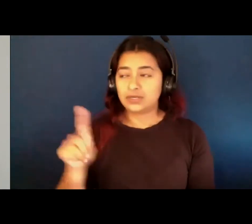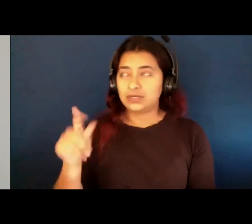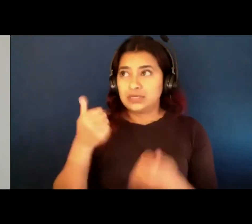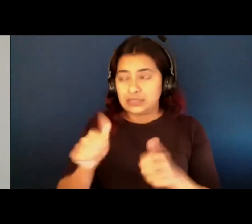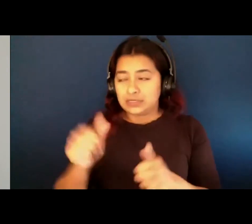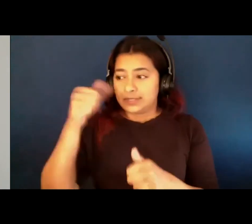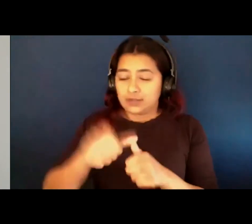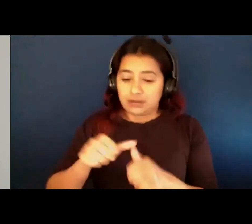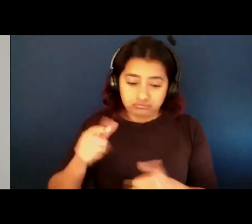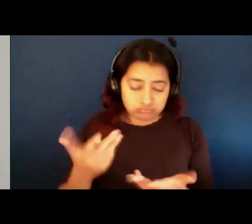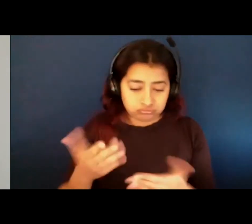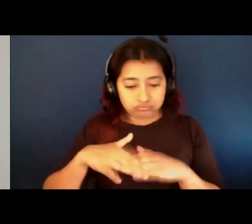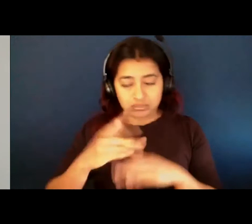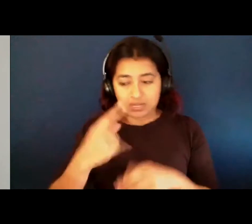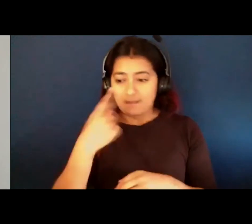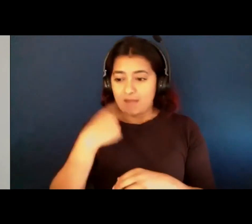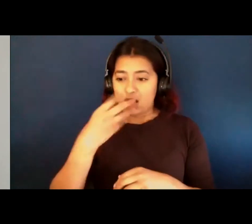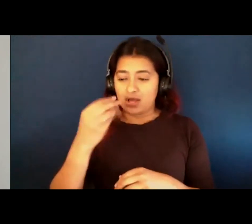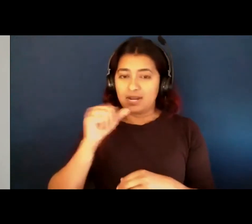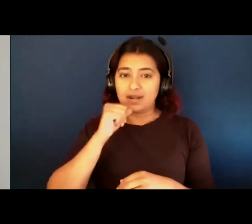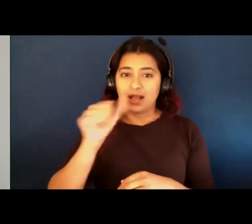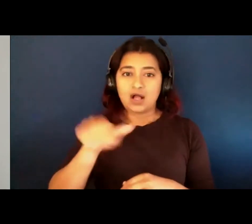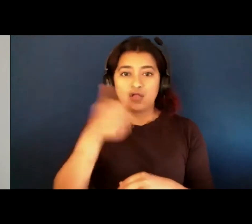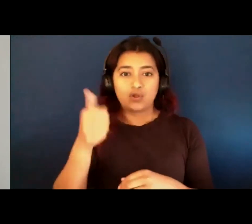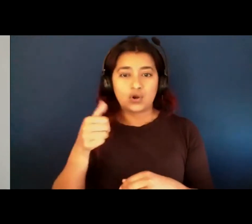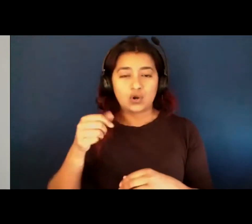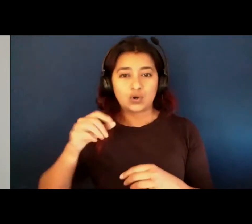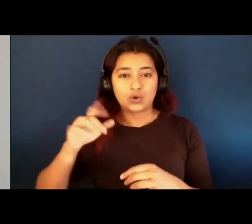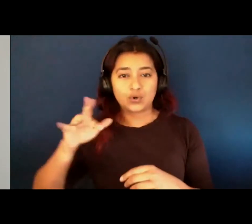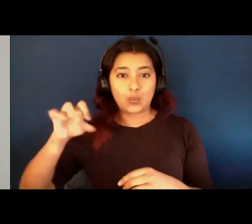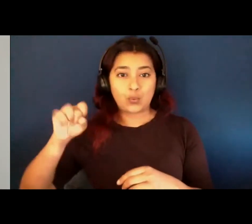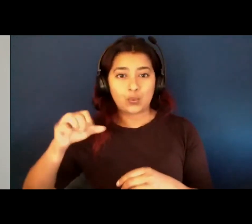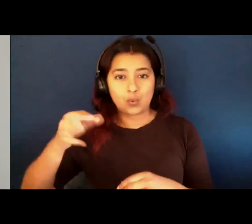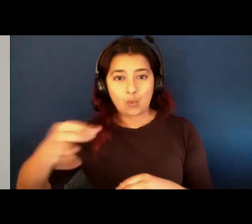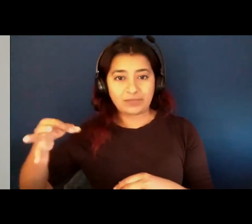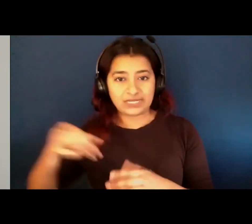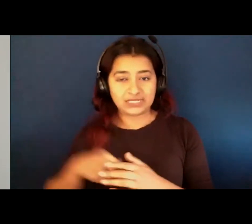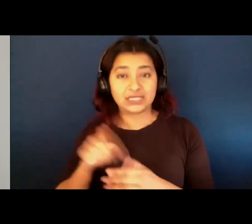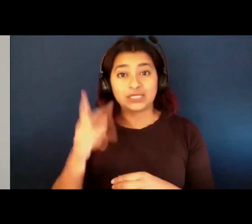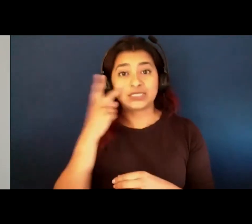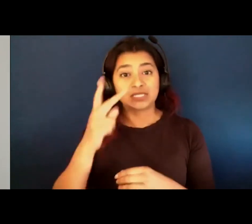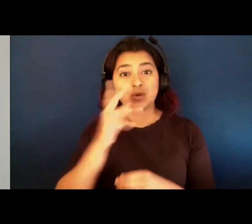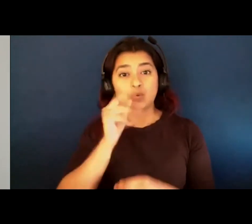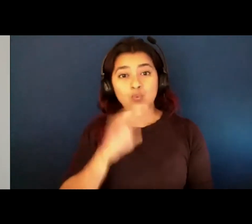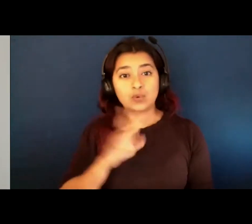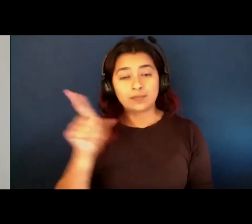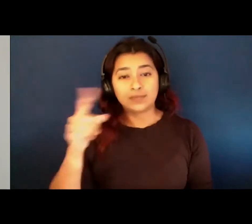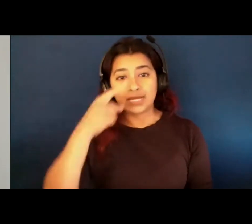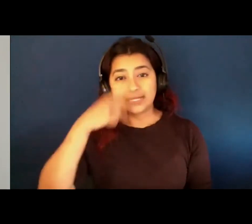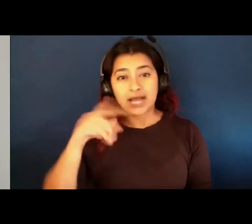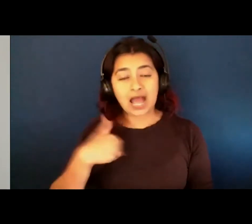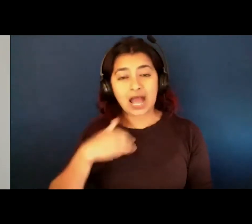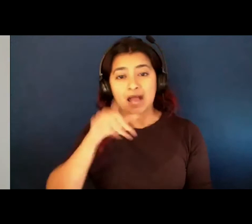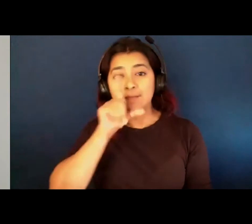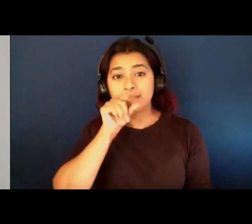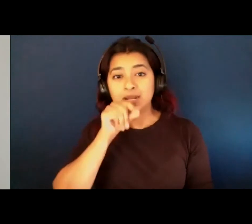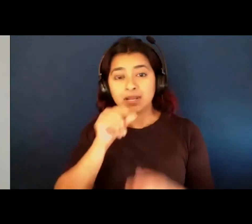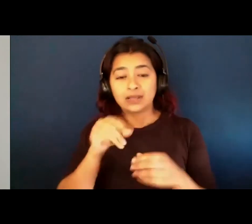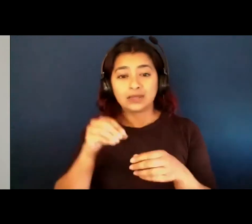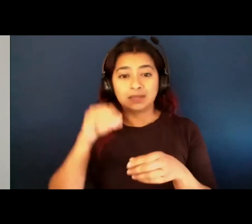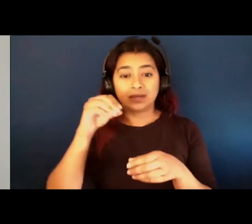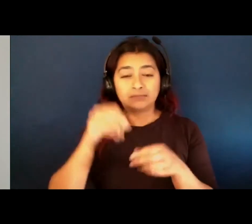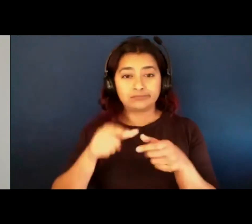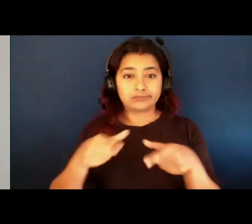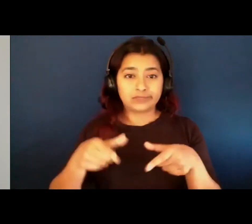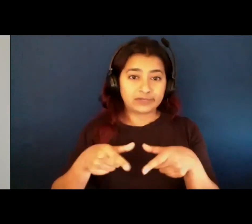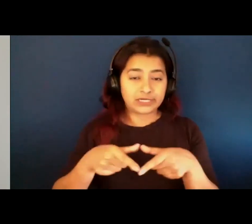the mouth and not her other openings. She had seen the video of a woman in Thailand with parakeets entering and exiting the